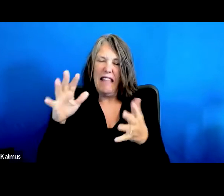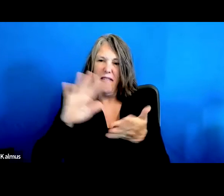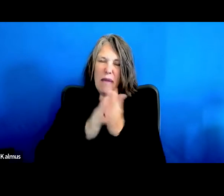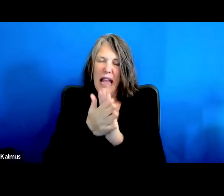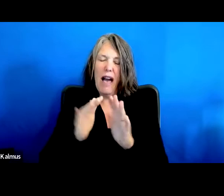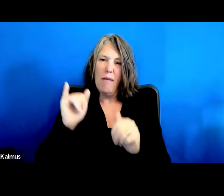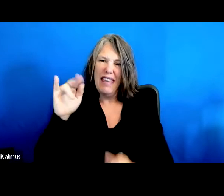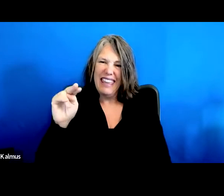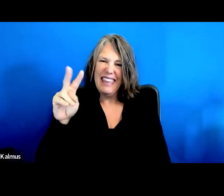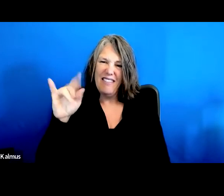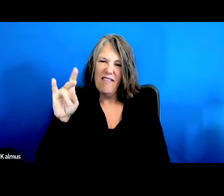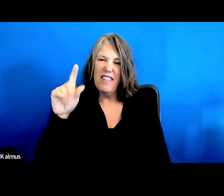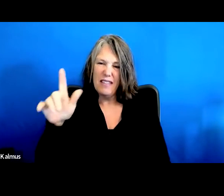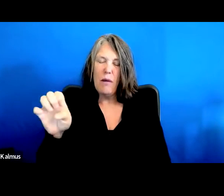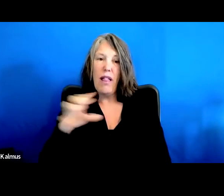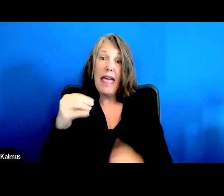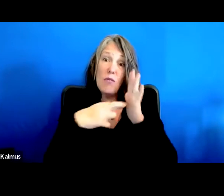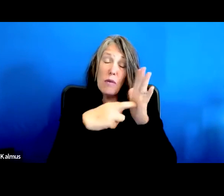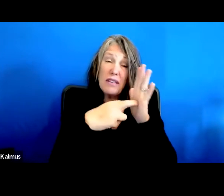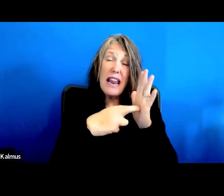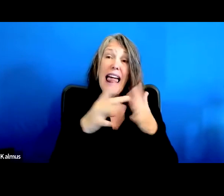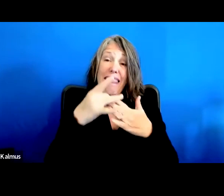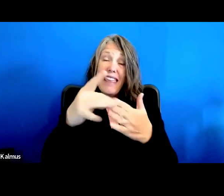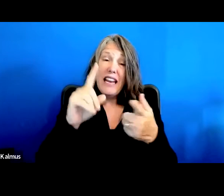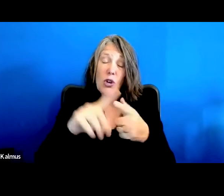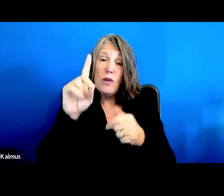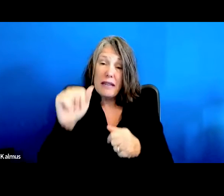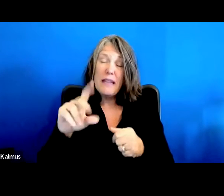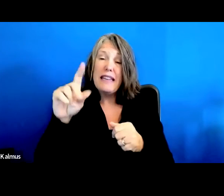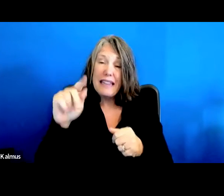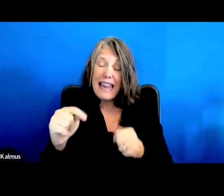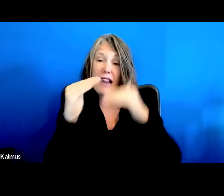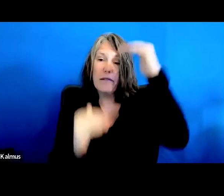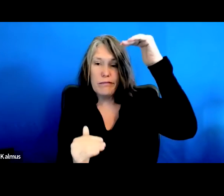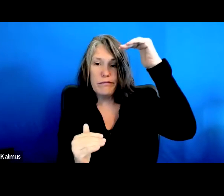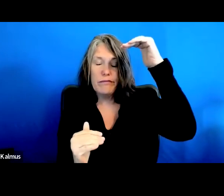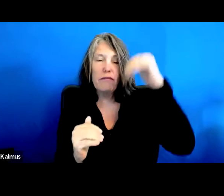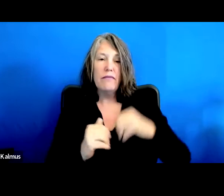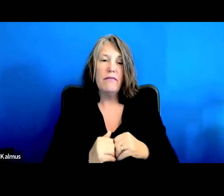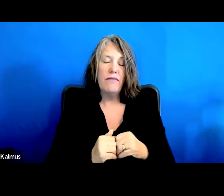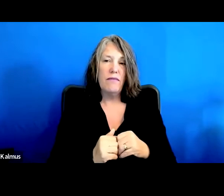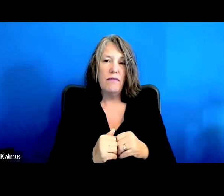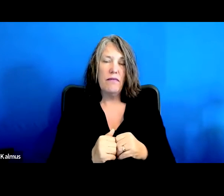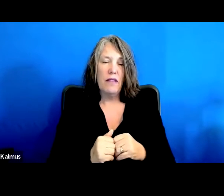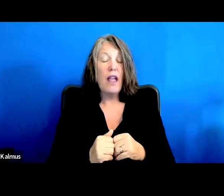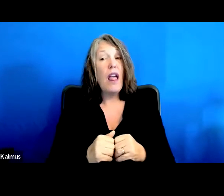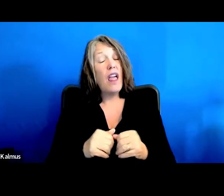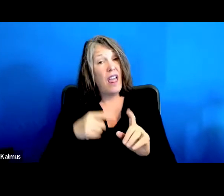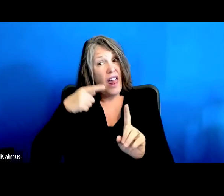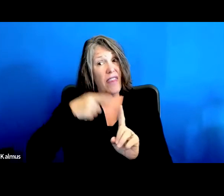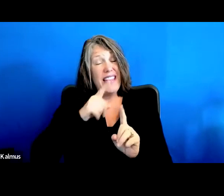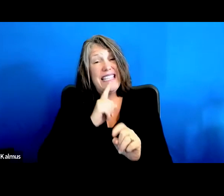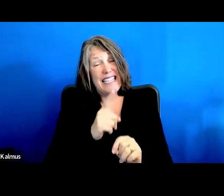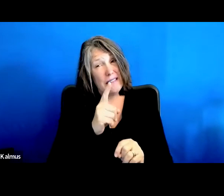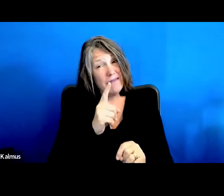data collection and representation, leading to a disability data inequity. This is particularly